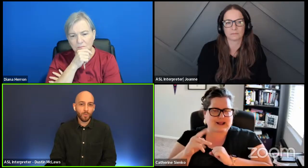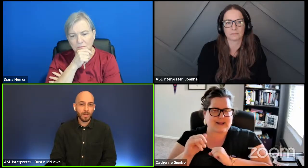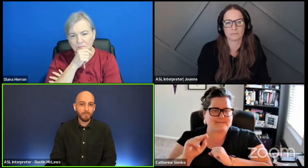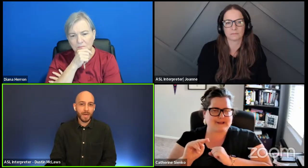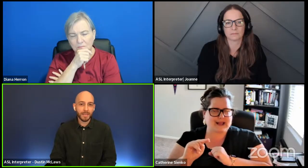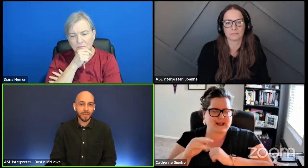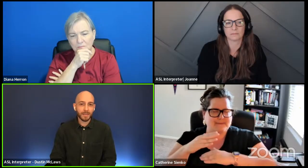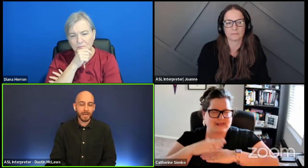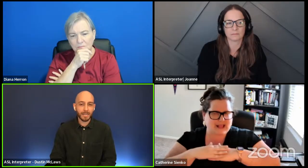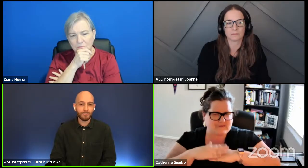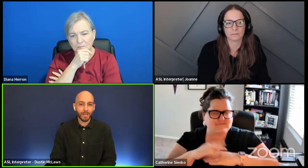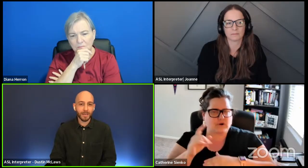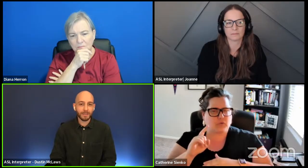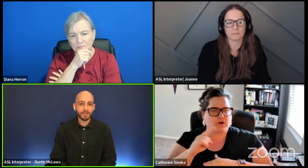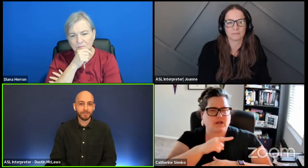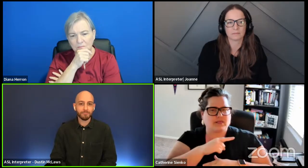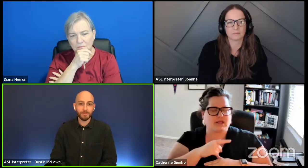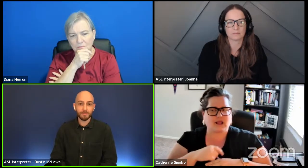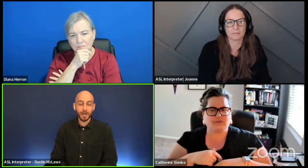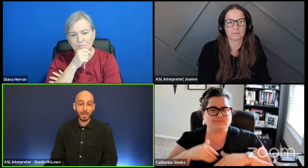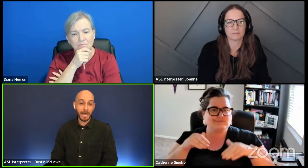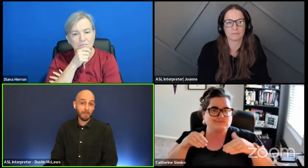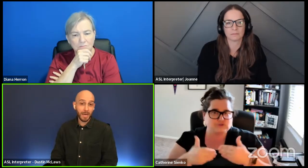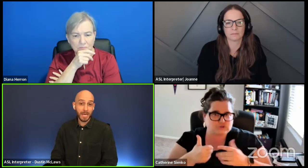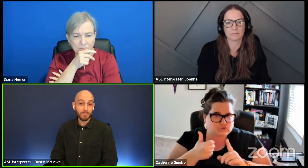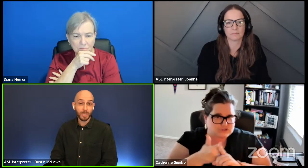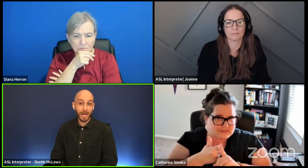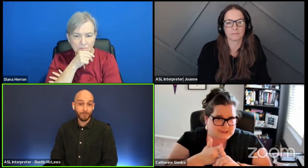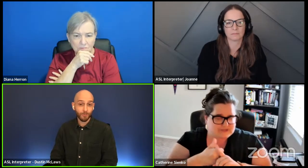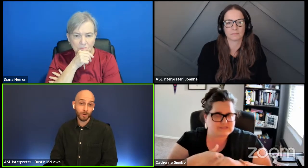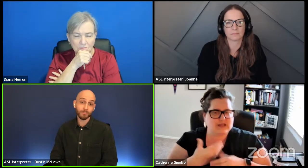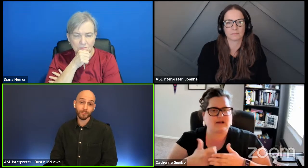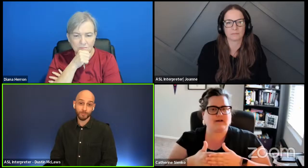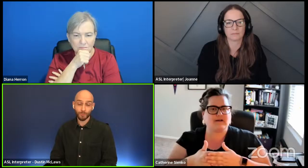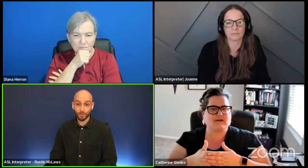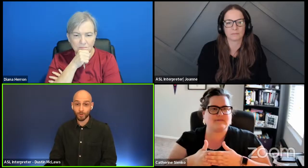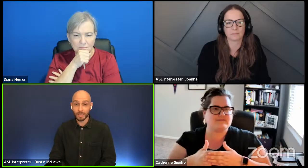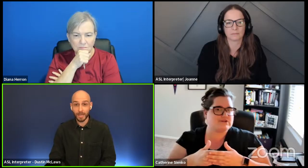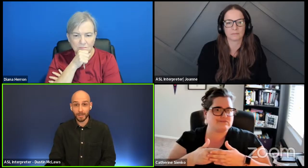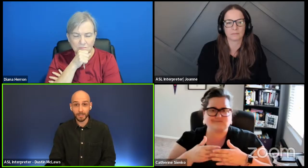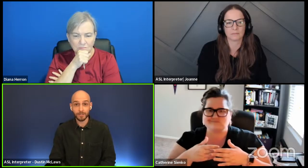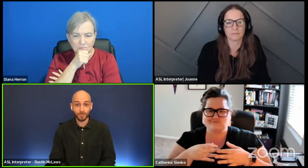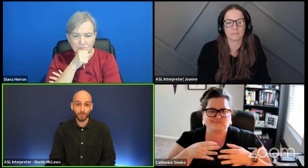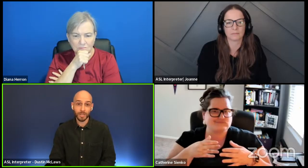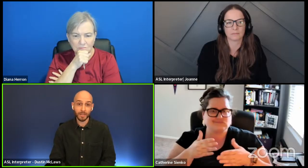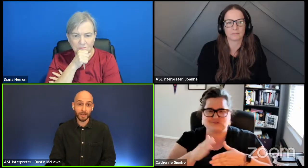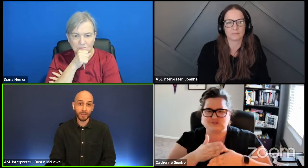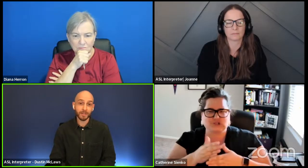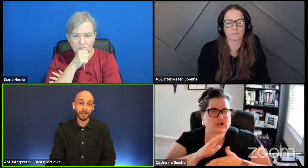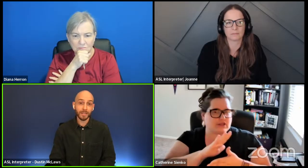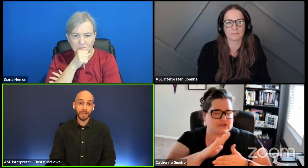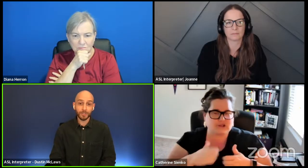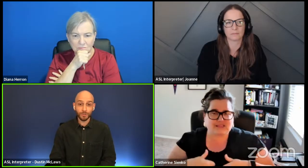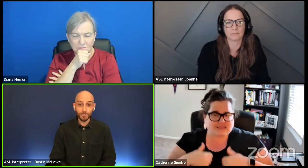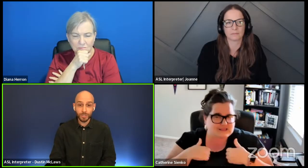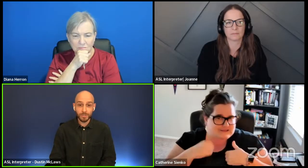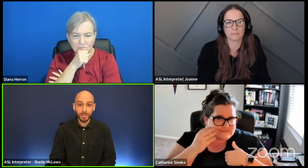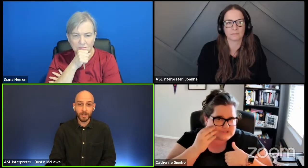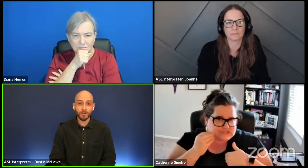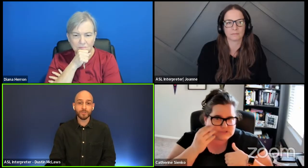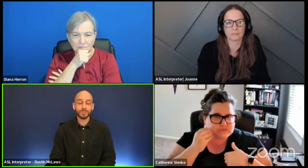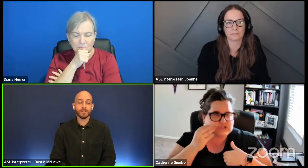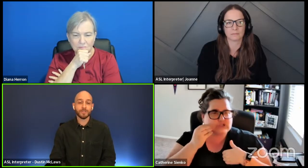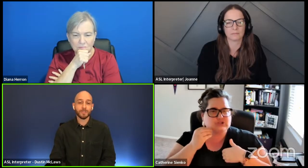But why don't we make it kind of like a campaign platform for the candidates where they can